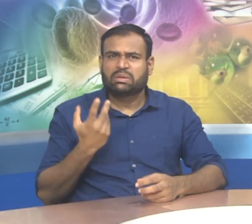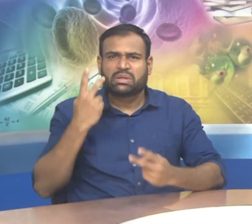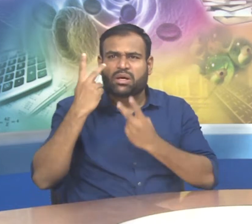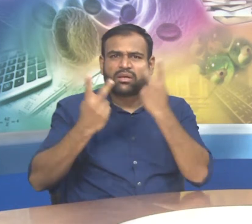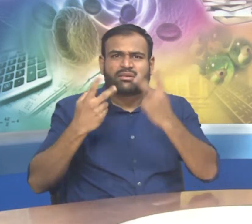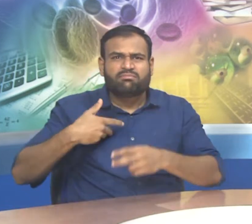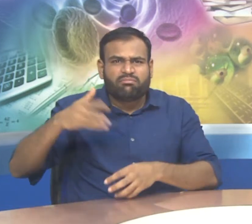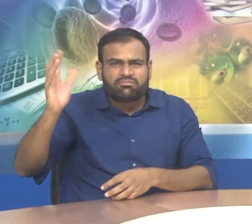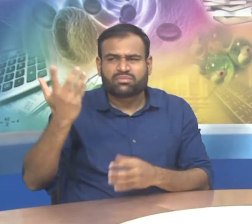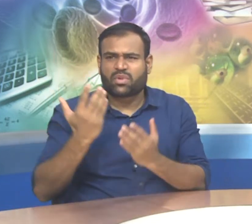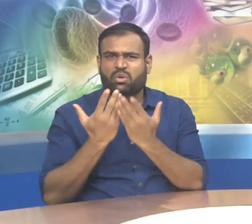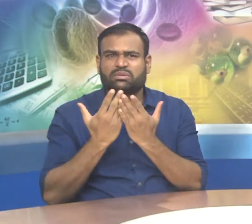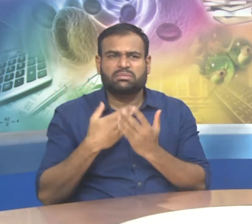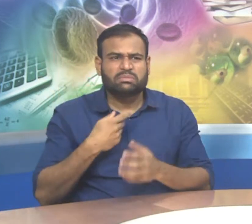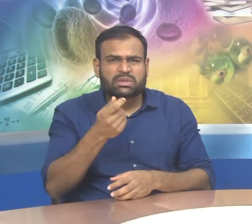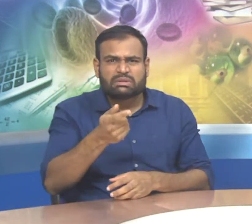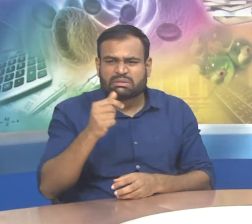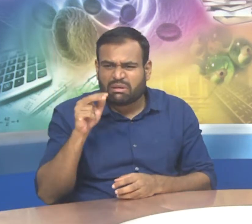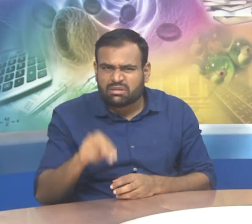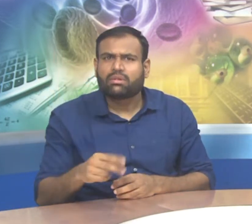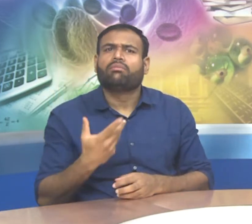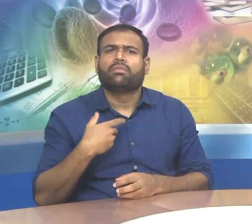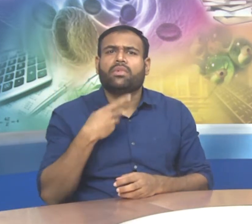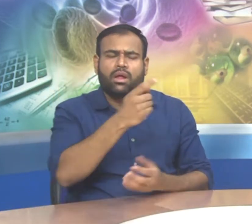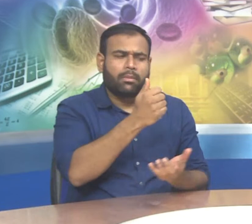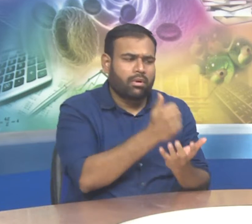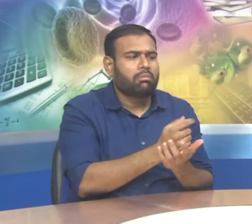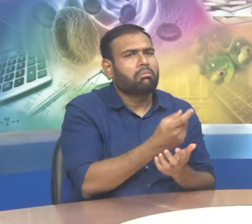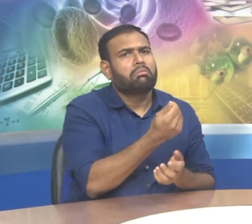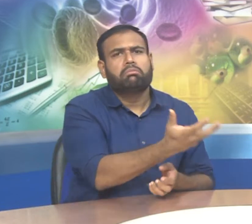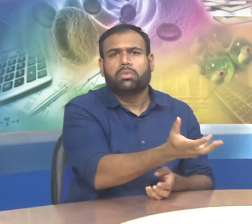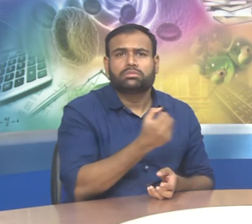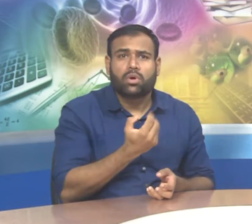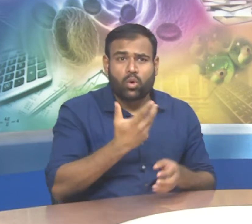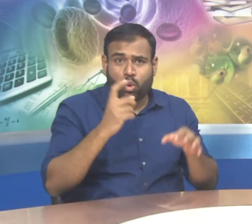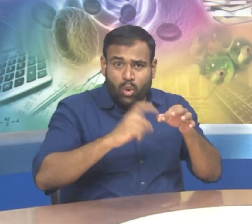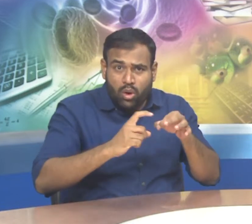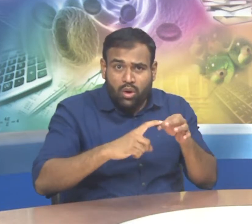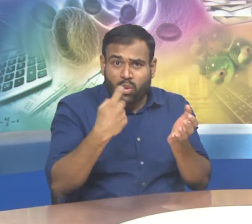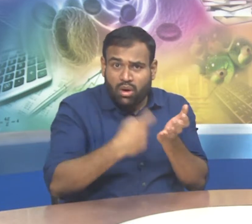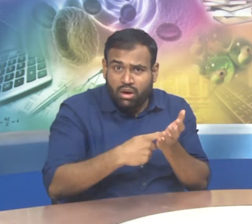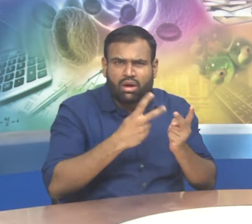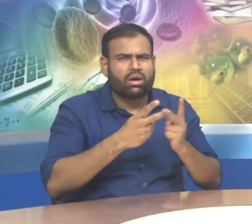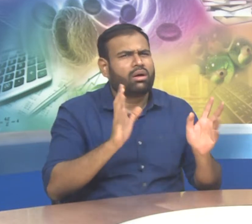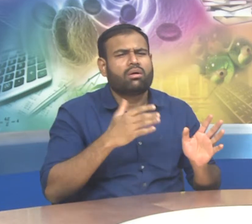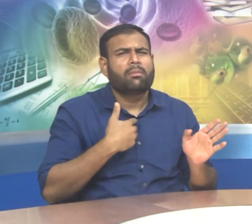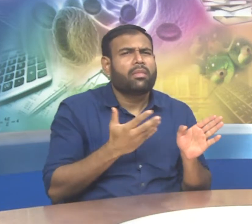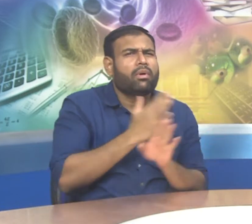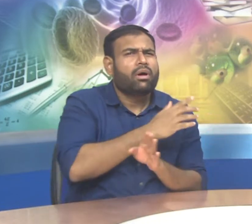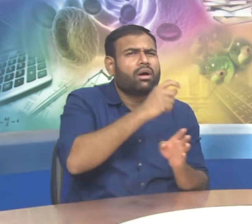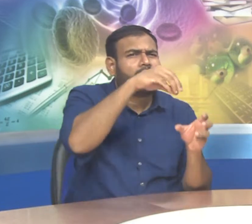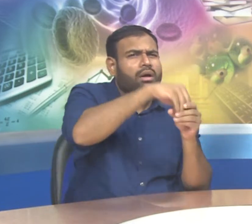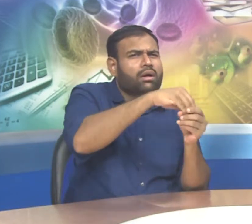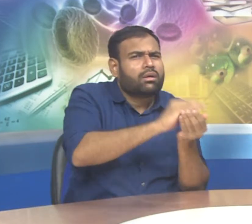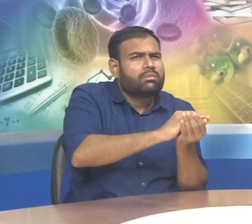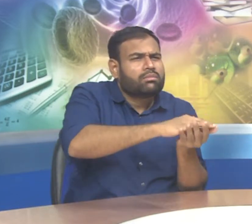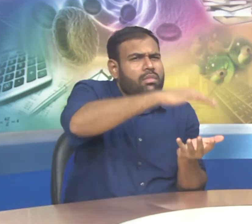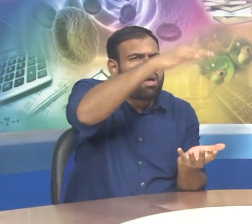of deposits whenever needed. In case of any emergency or need, I can withdraw my